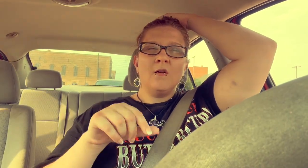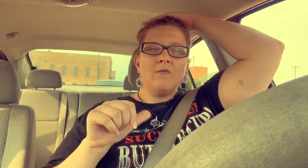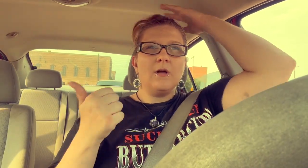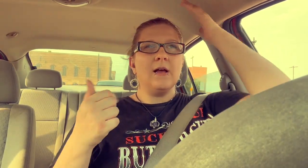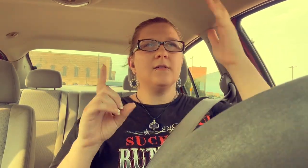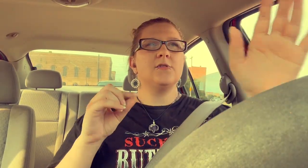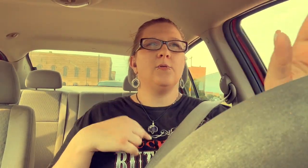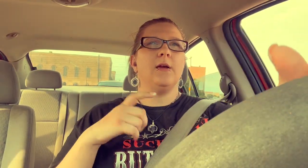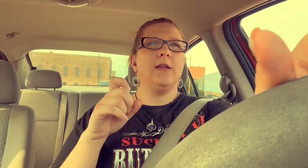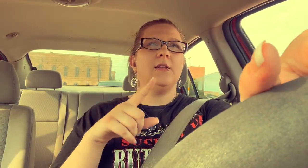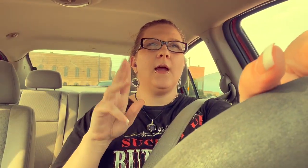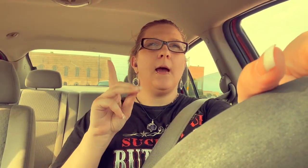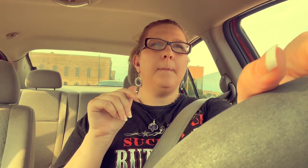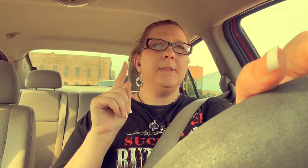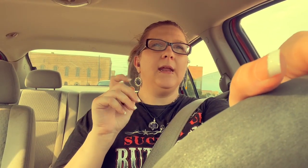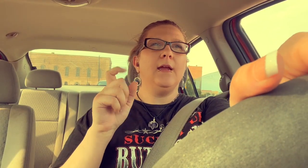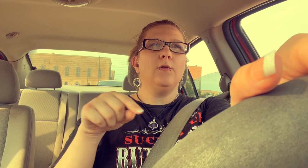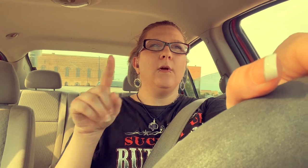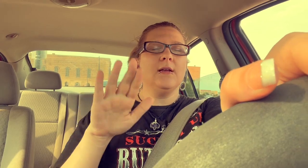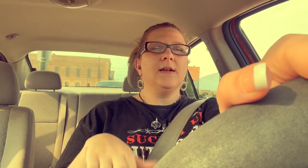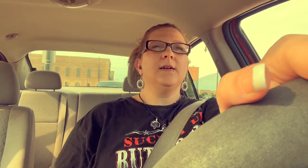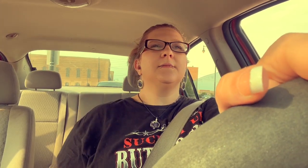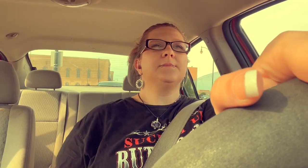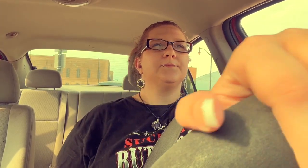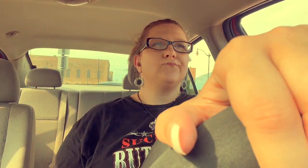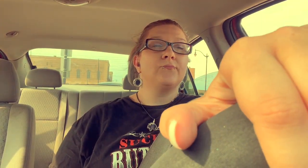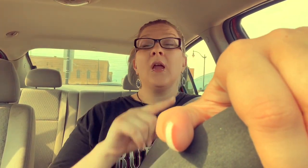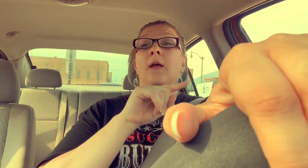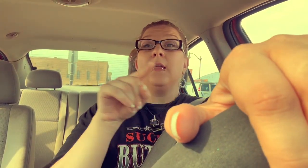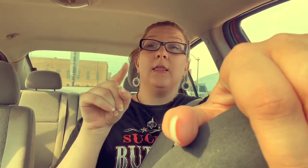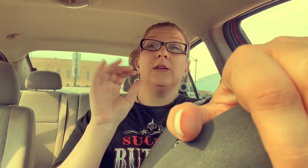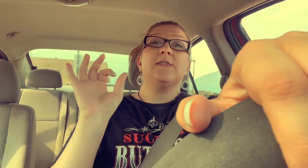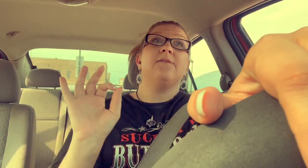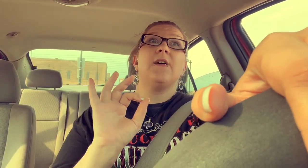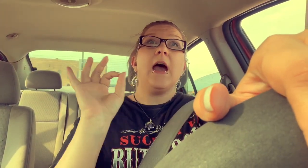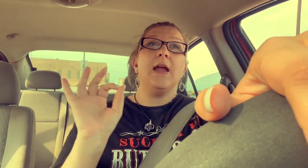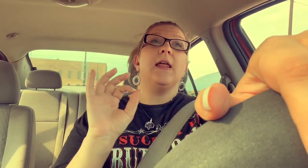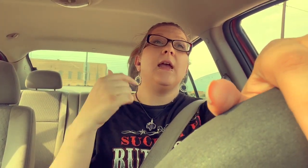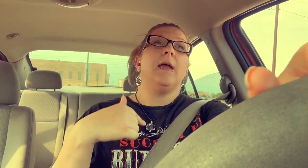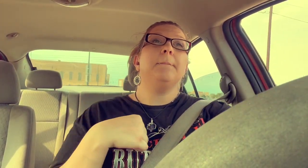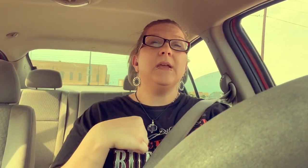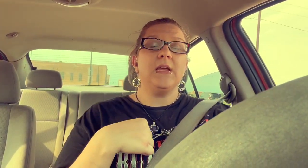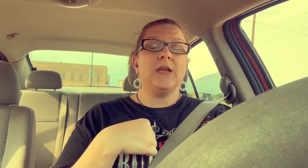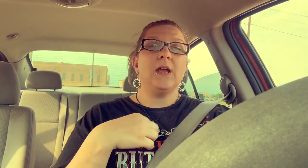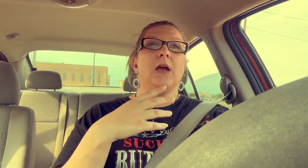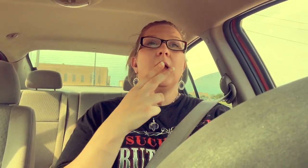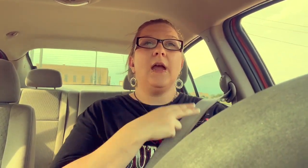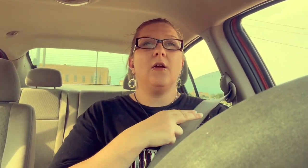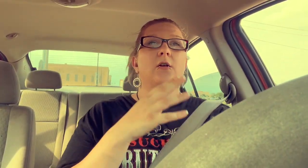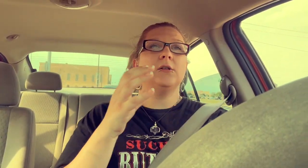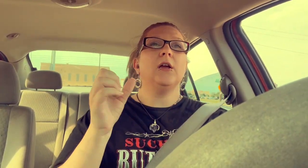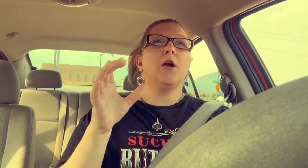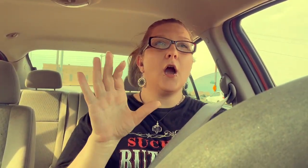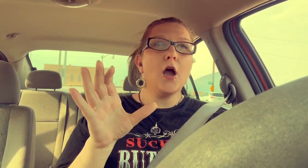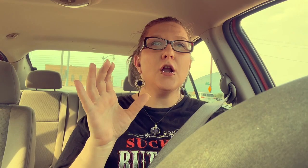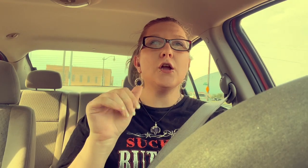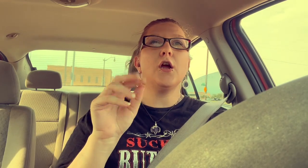What else do I need to update you guys on? This Friday, me, Harold, and Carter